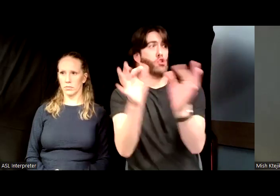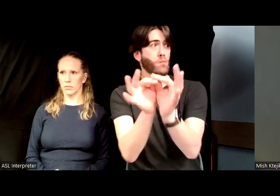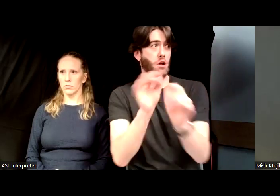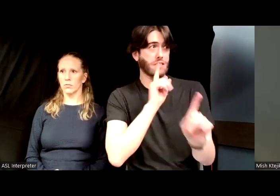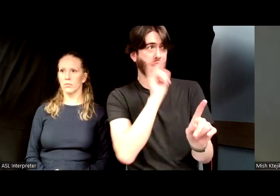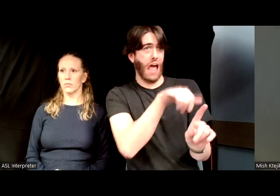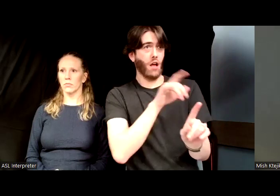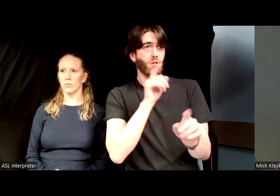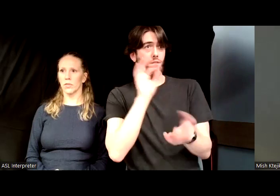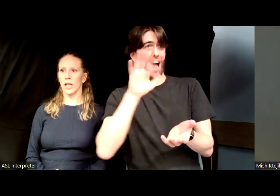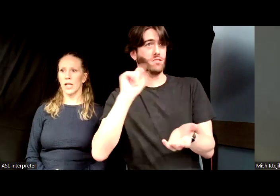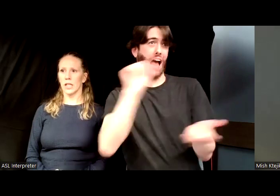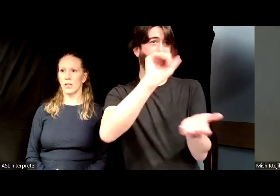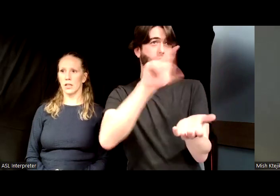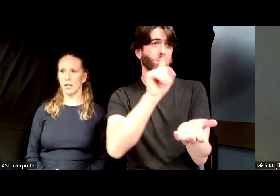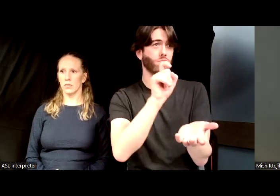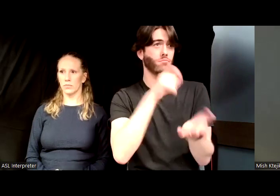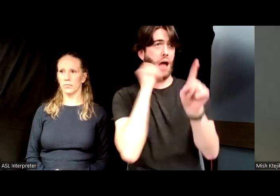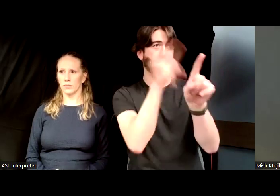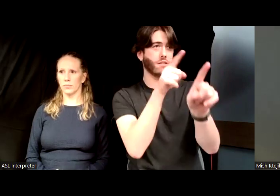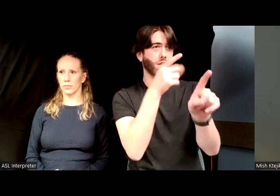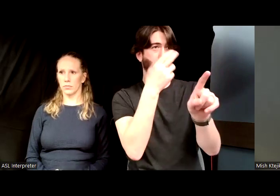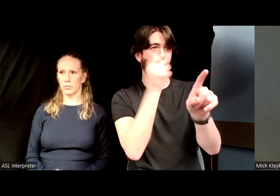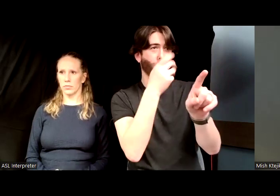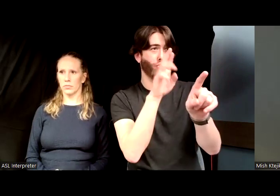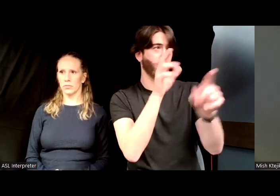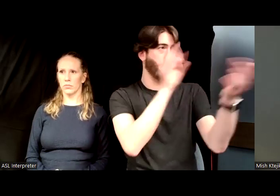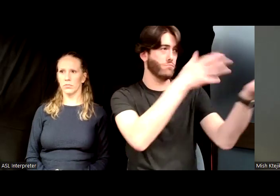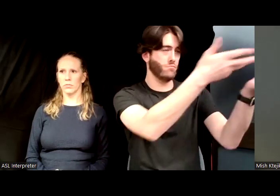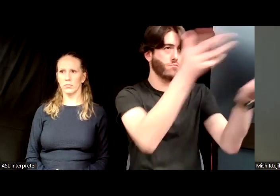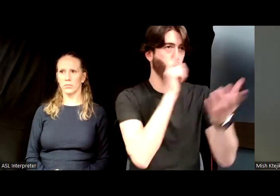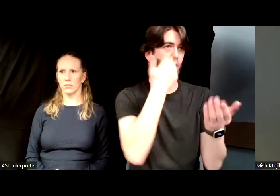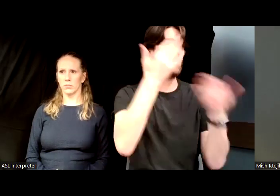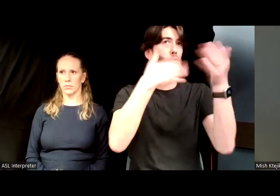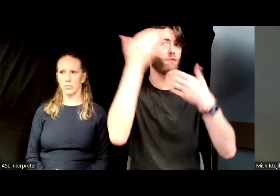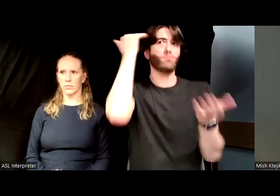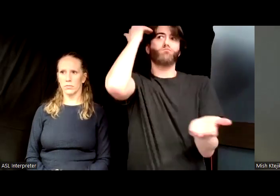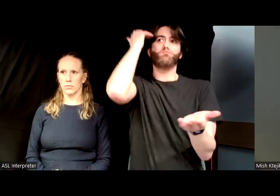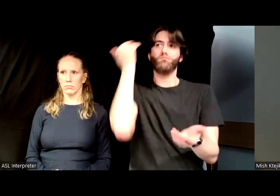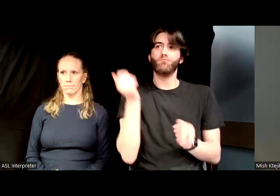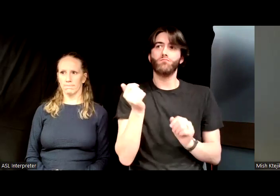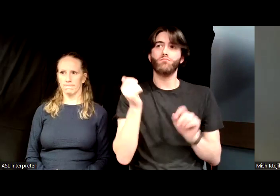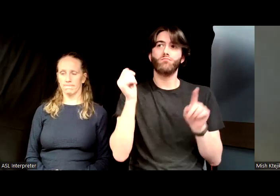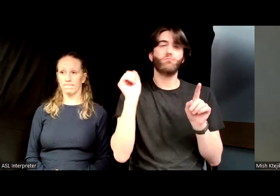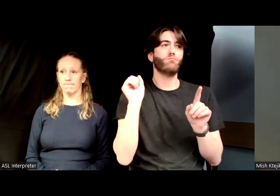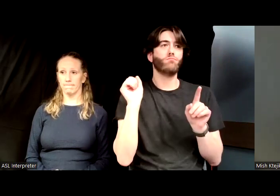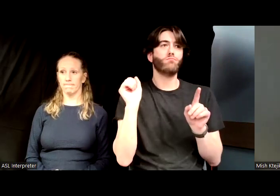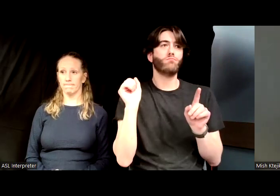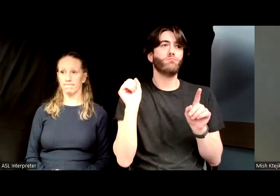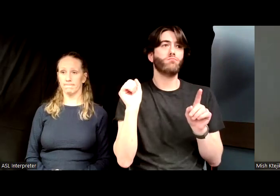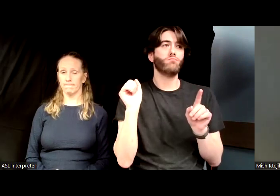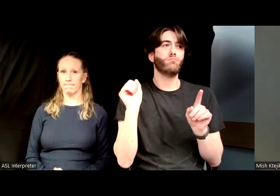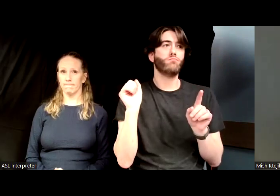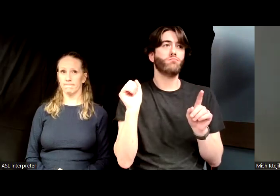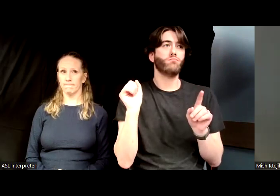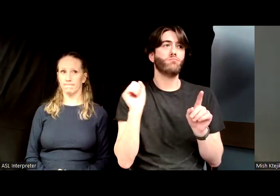I'm not sure either of them, is that a fact or is that a fact that I have to have that in order to first